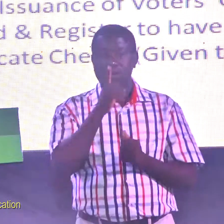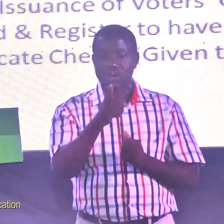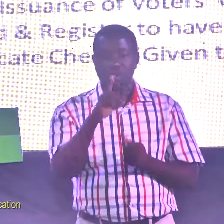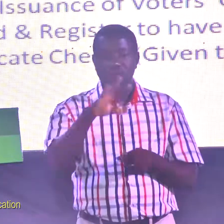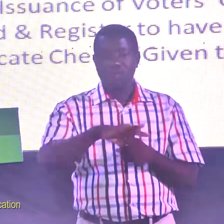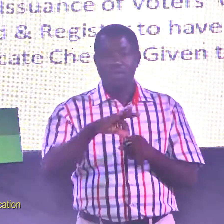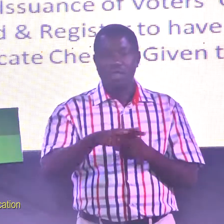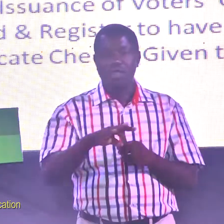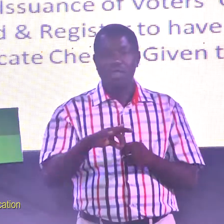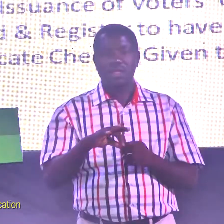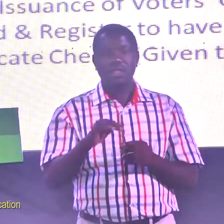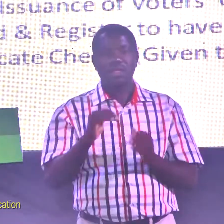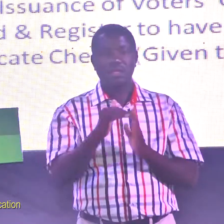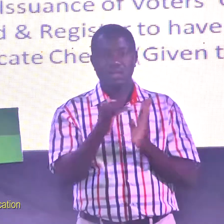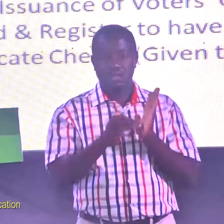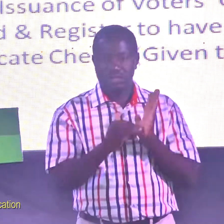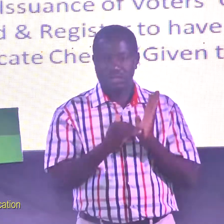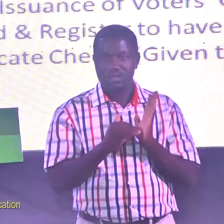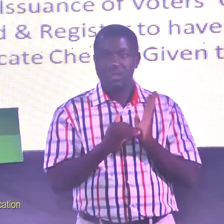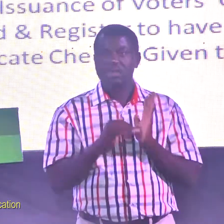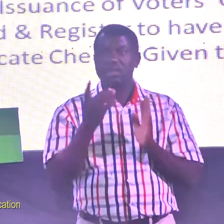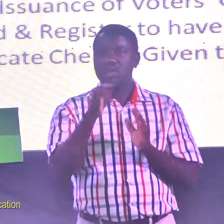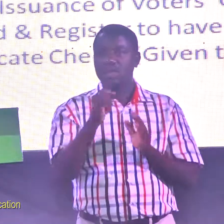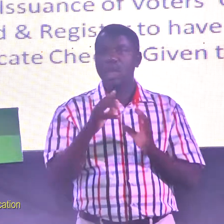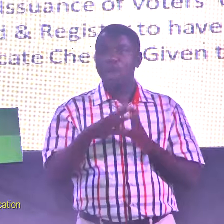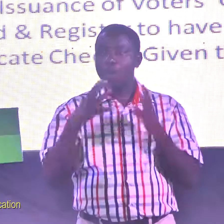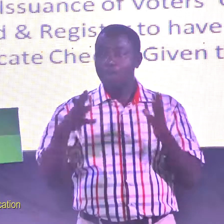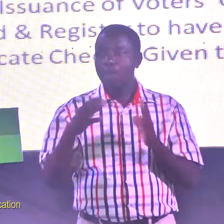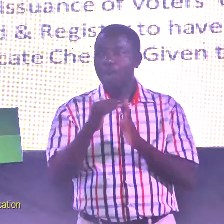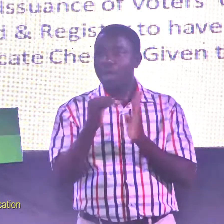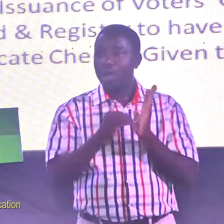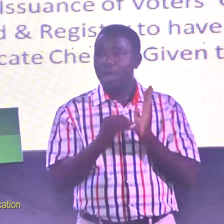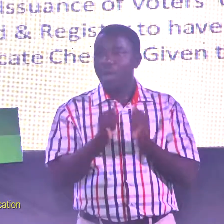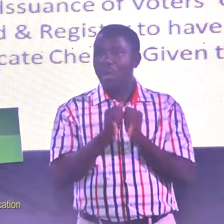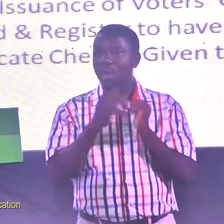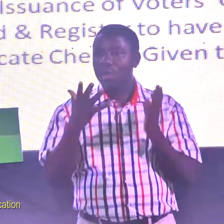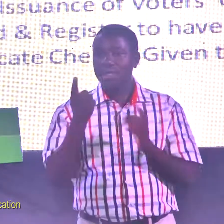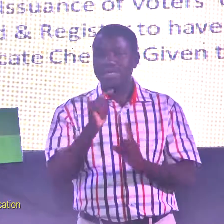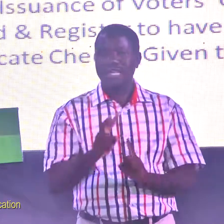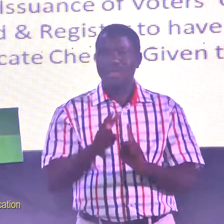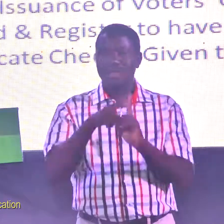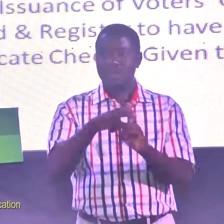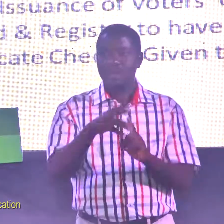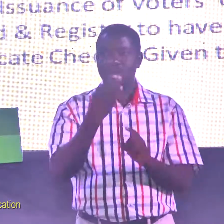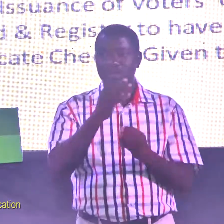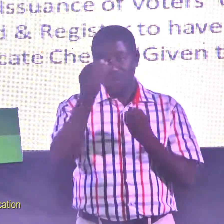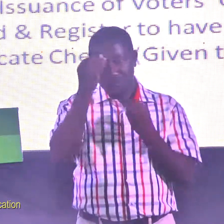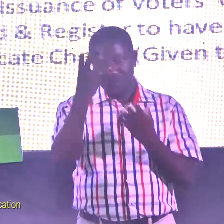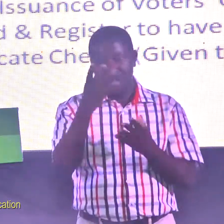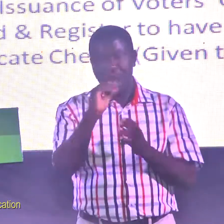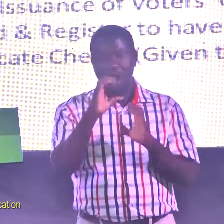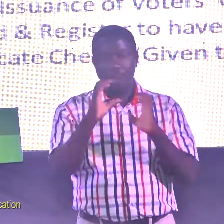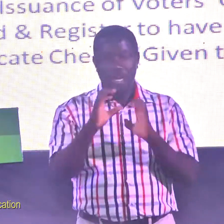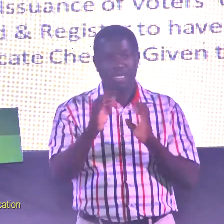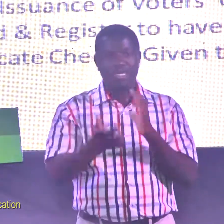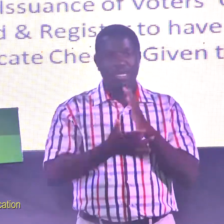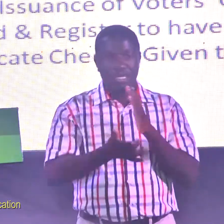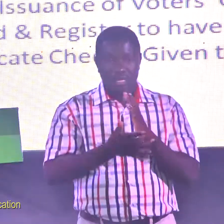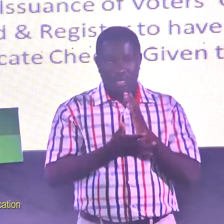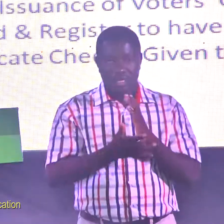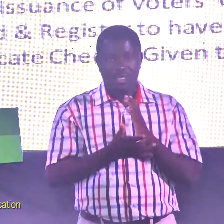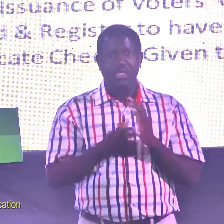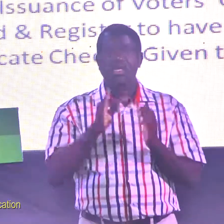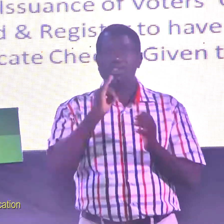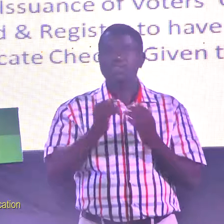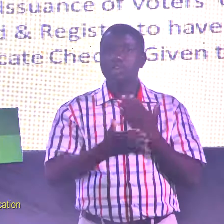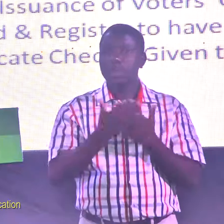with an accurate voter list, a comprehensive list without the application of information and communication technologies